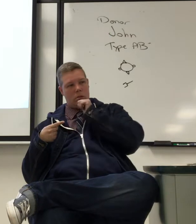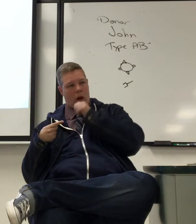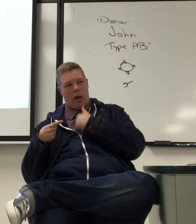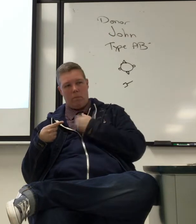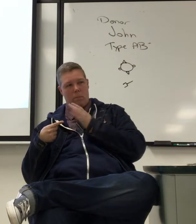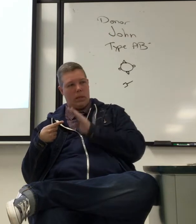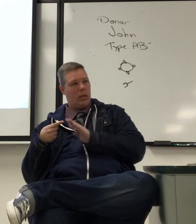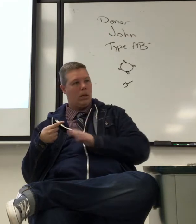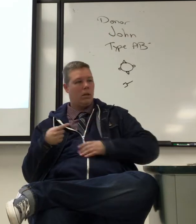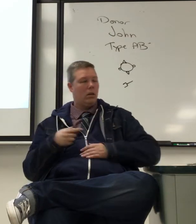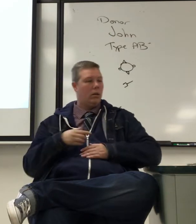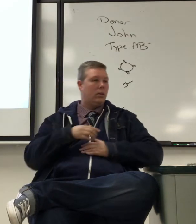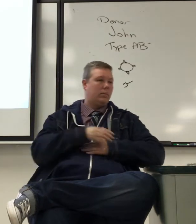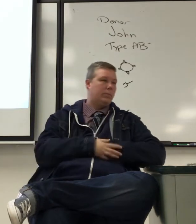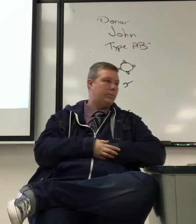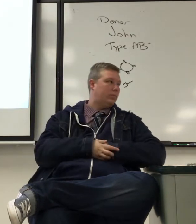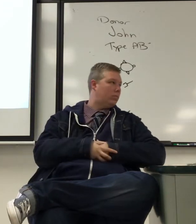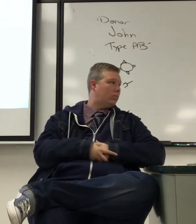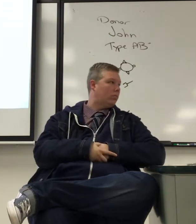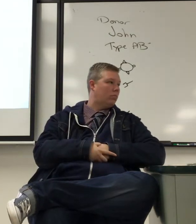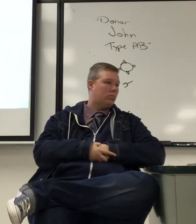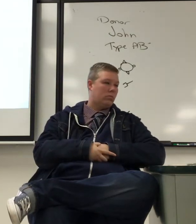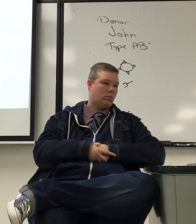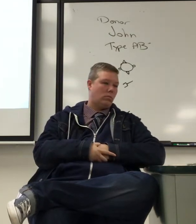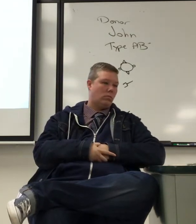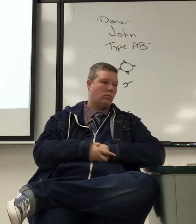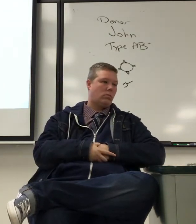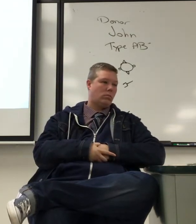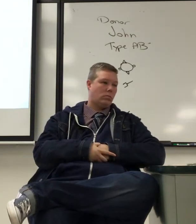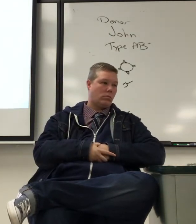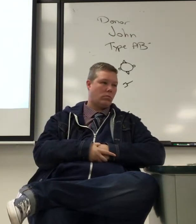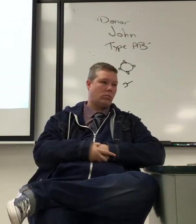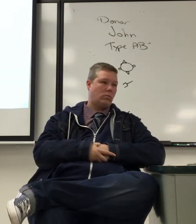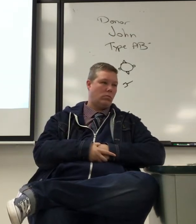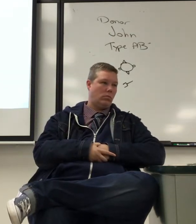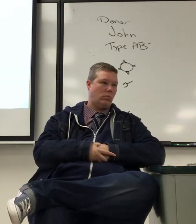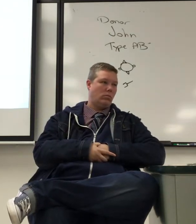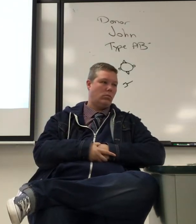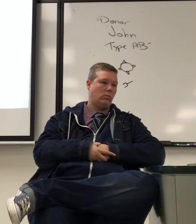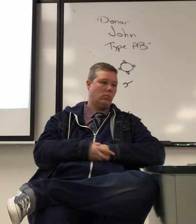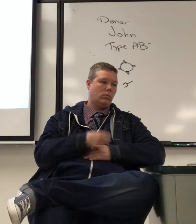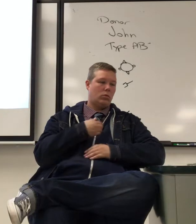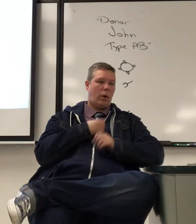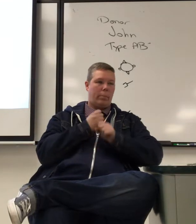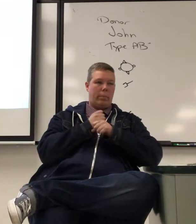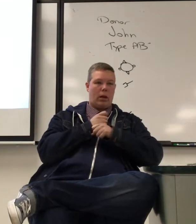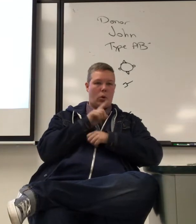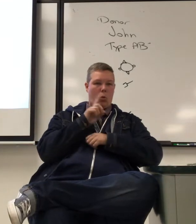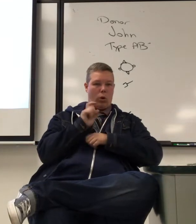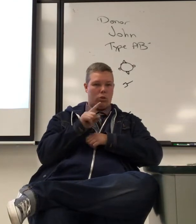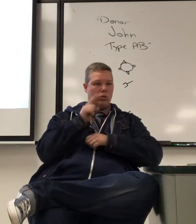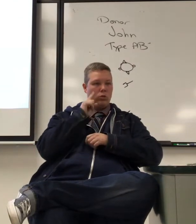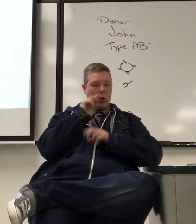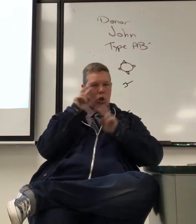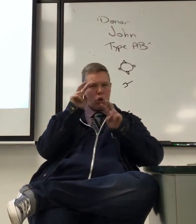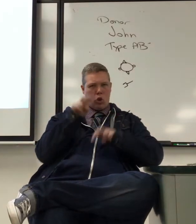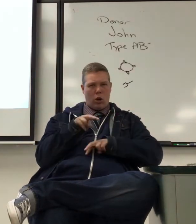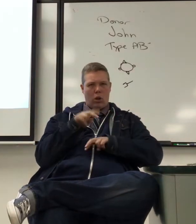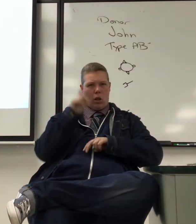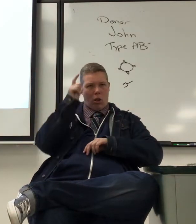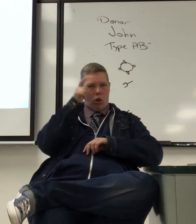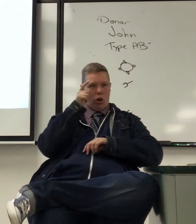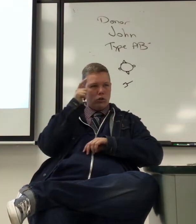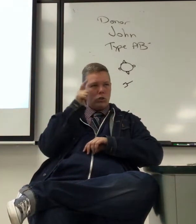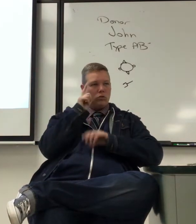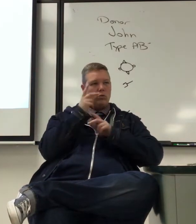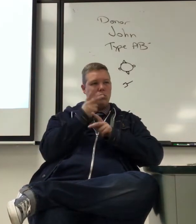it, what I did was I created questions that is the correct logic to go through to solve this correctly each and every time, no matter what the